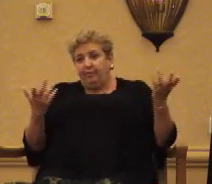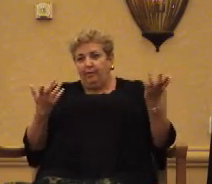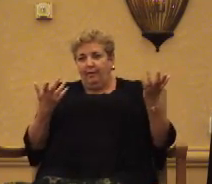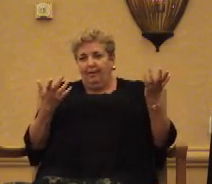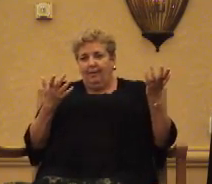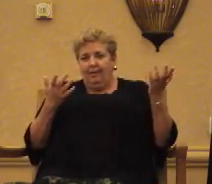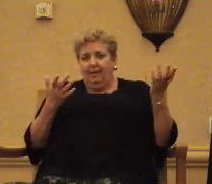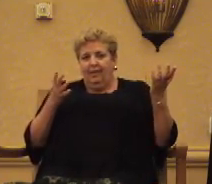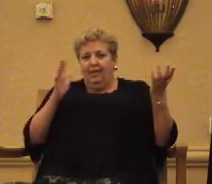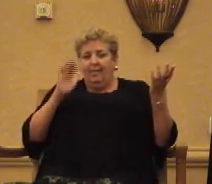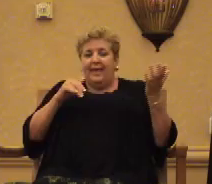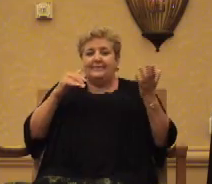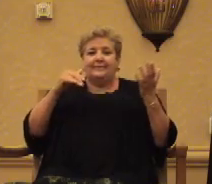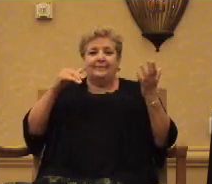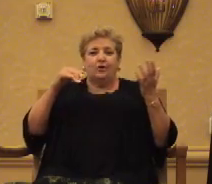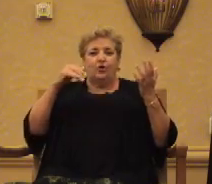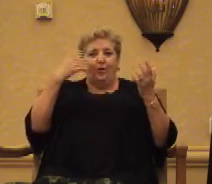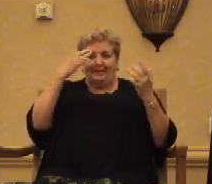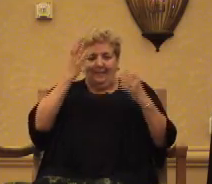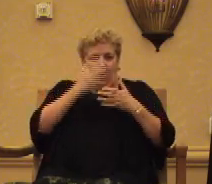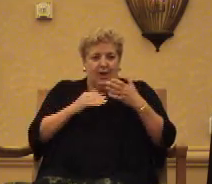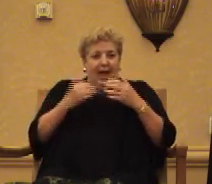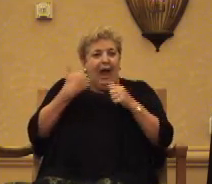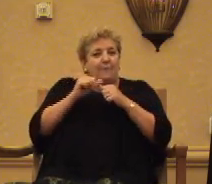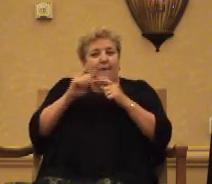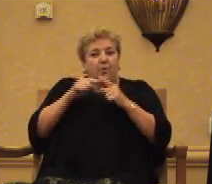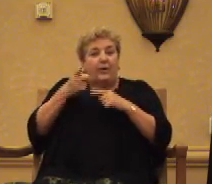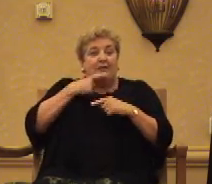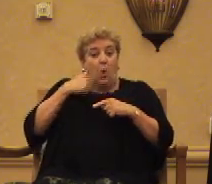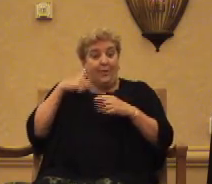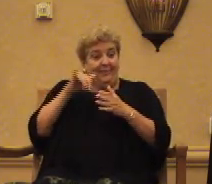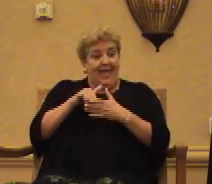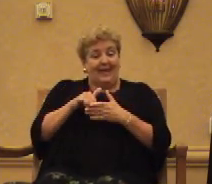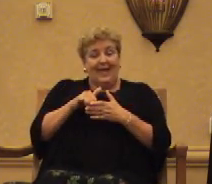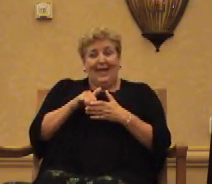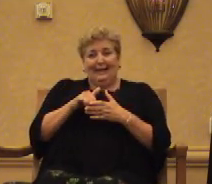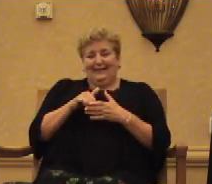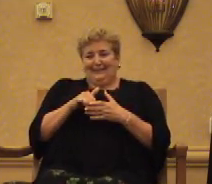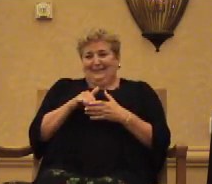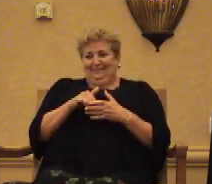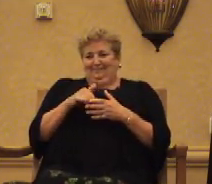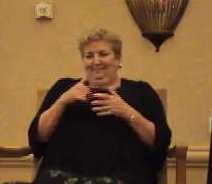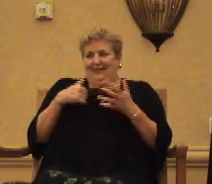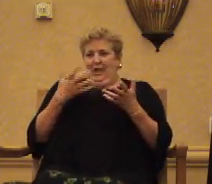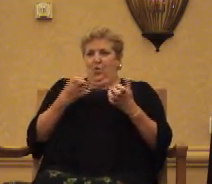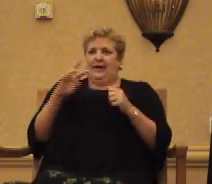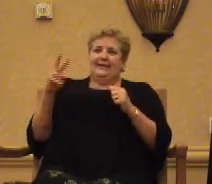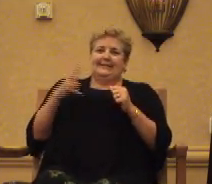this is the bizarre part. I remember when they told me that, I wanted a second opinion.